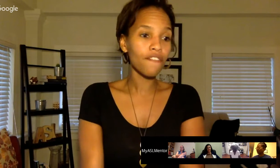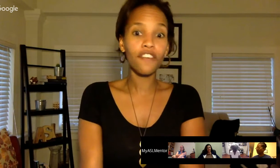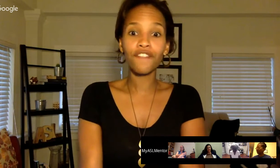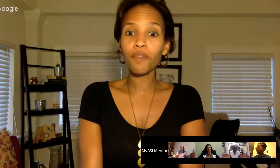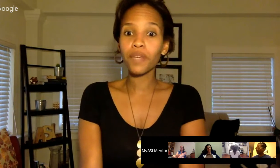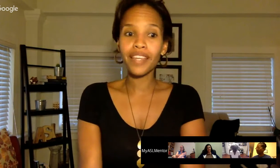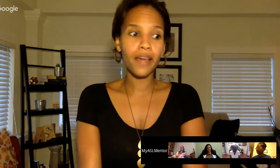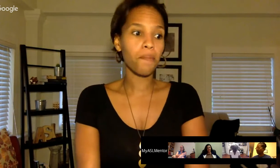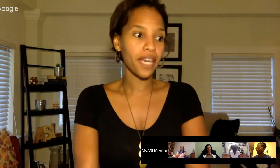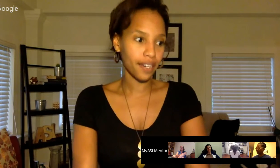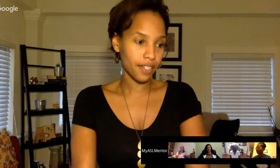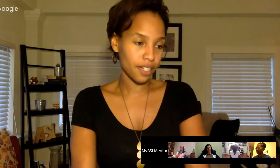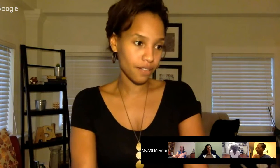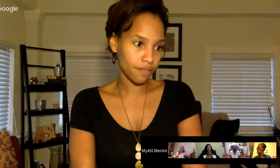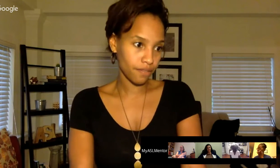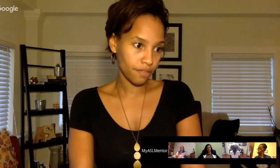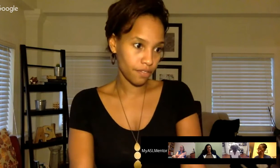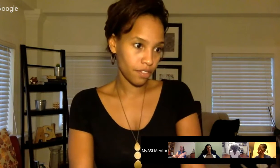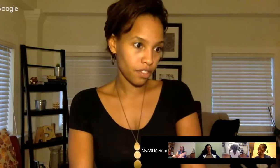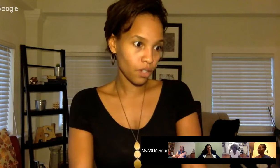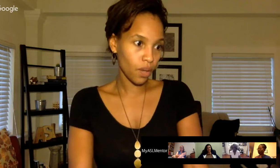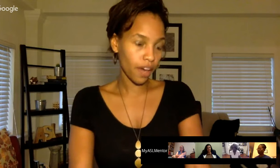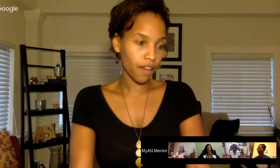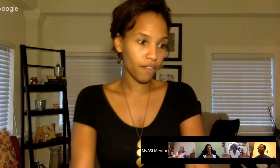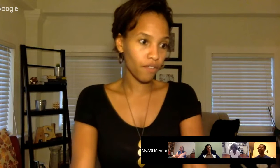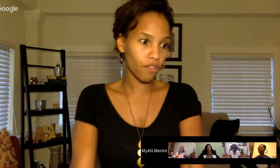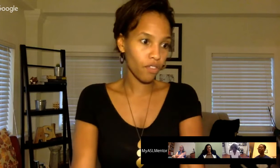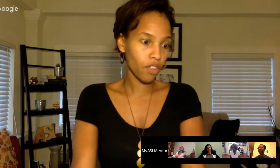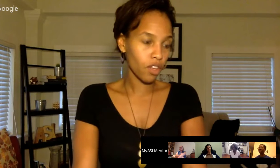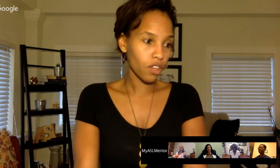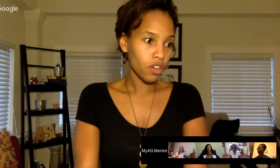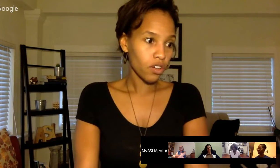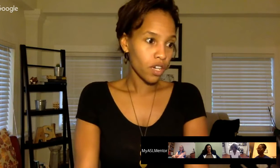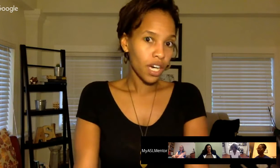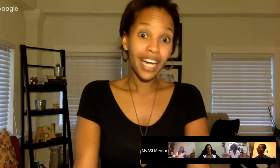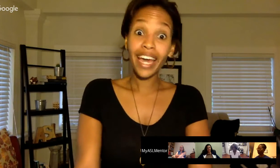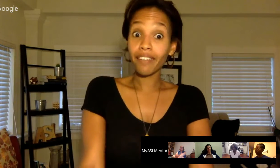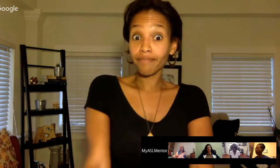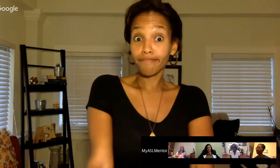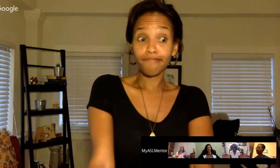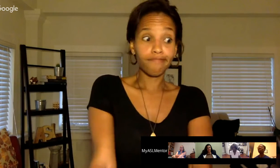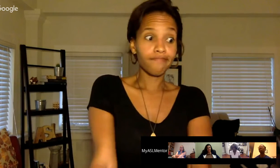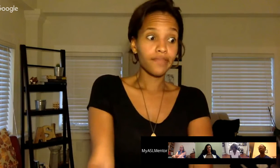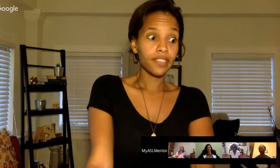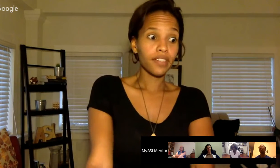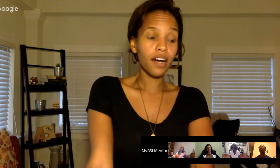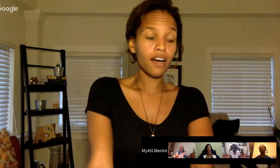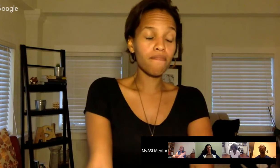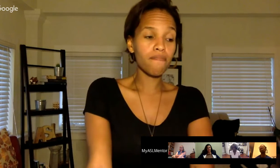because of the VP they picked. Okay. Again,